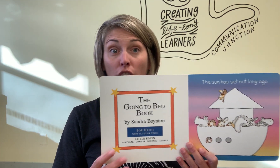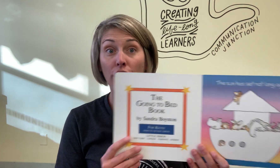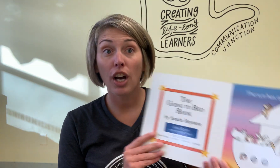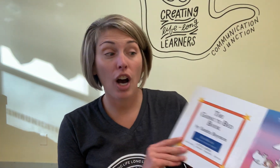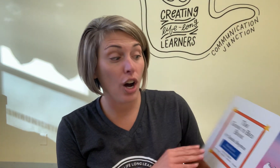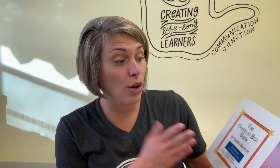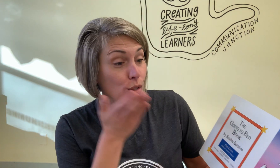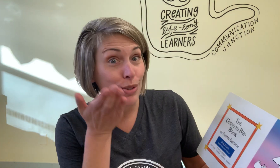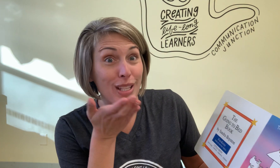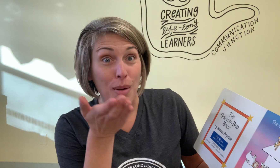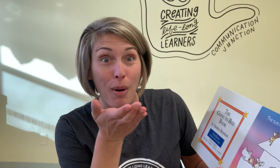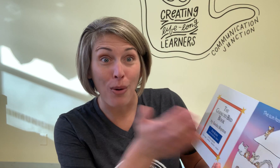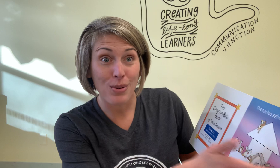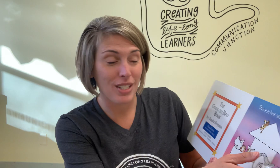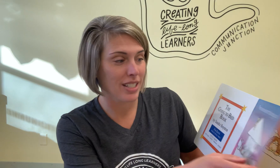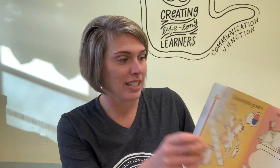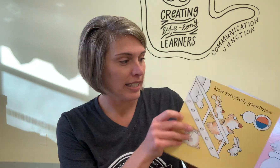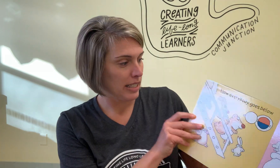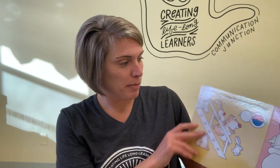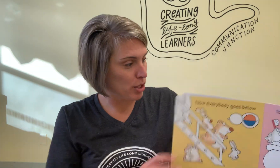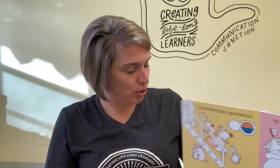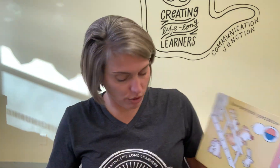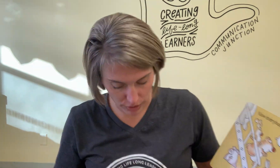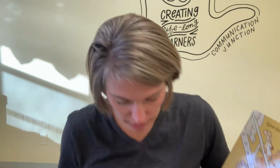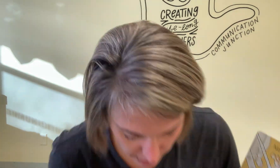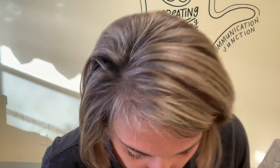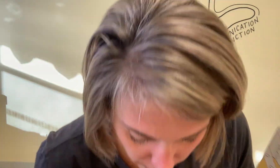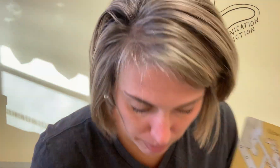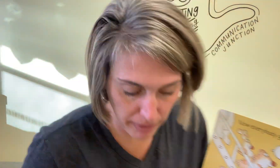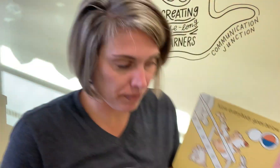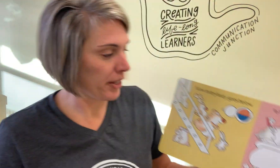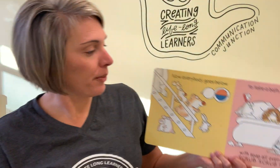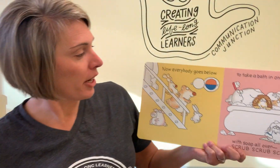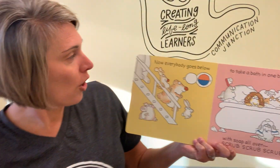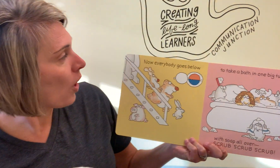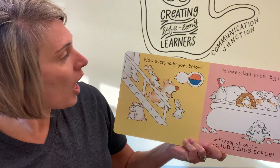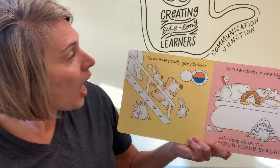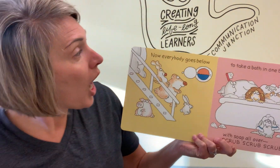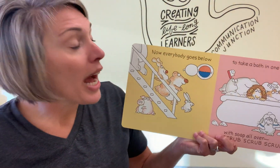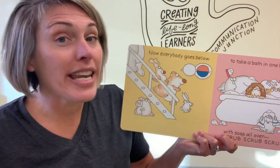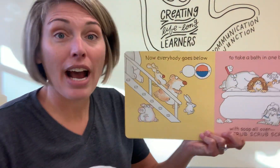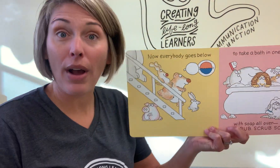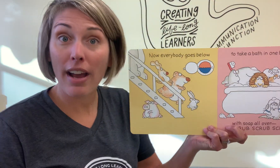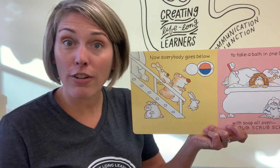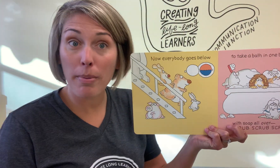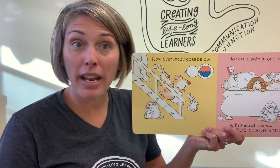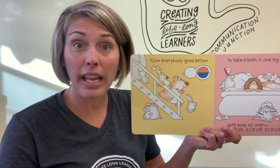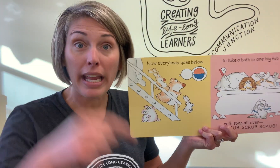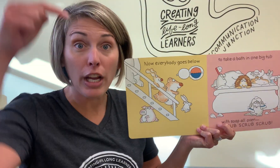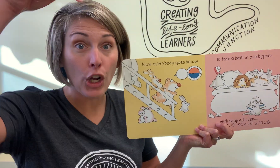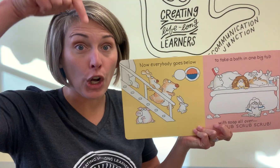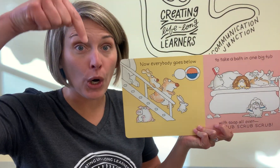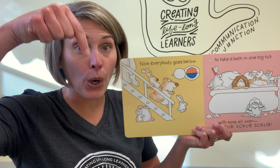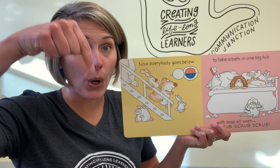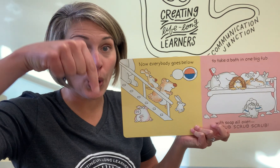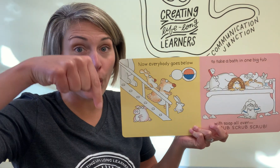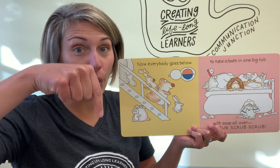long ago. Do you see the boat? Let me scoot over to the side a little bit. There you go. Now everybody